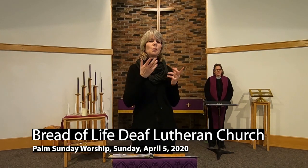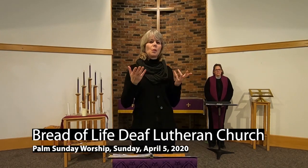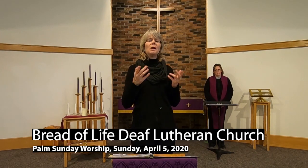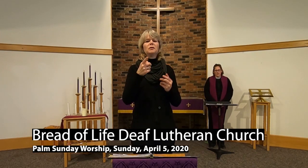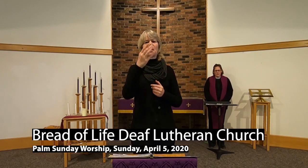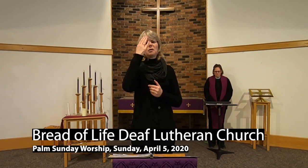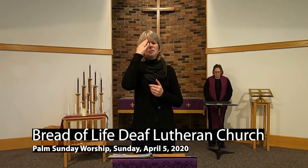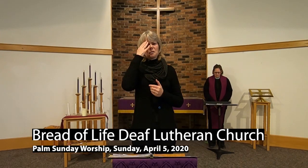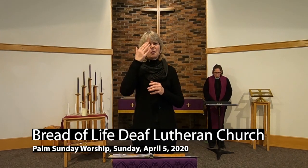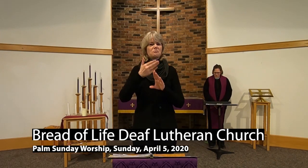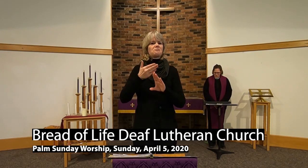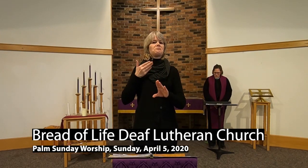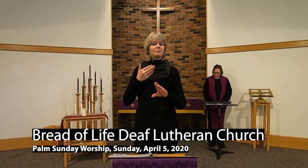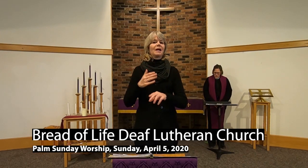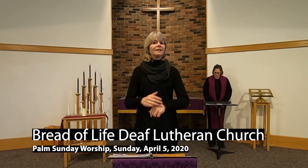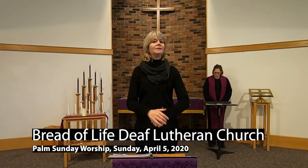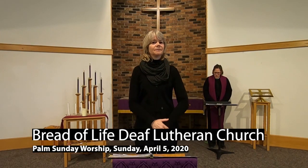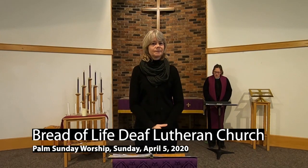and things like that.